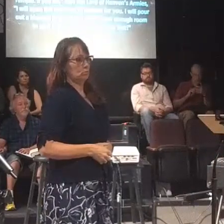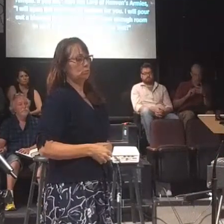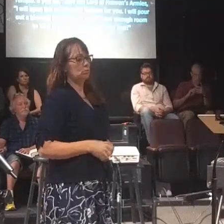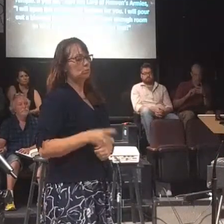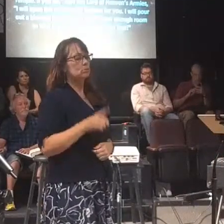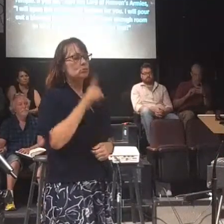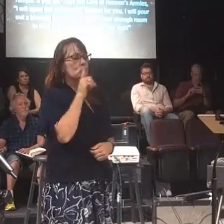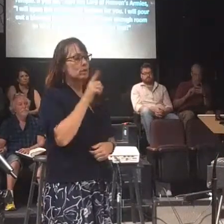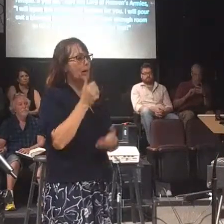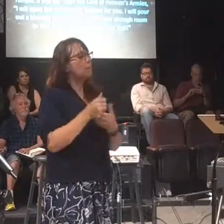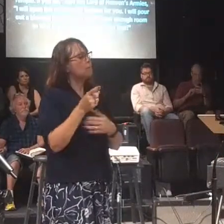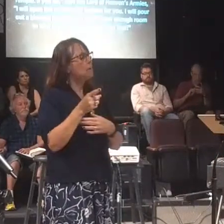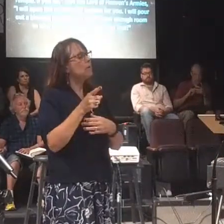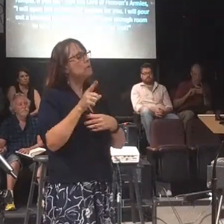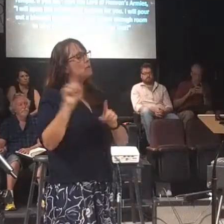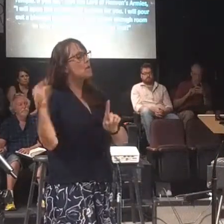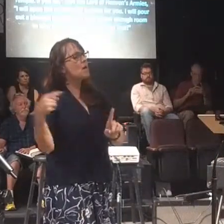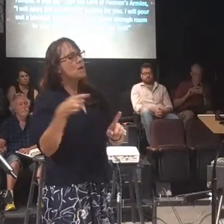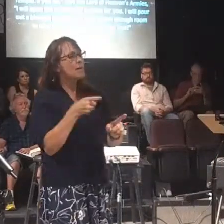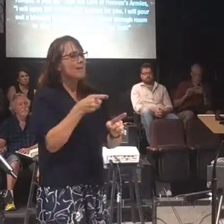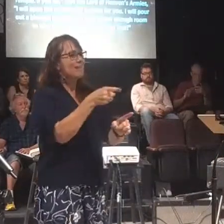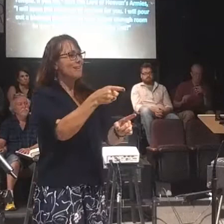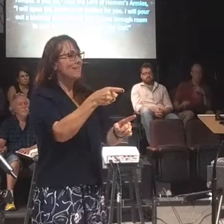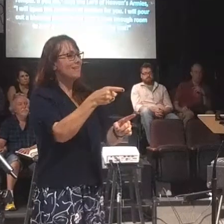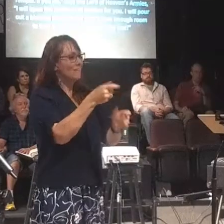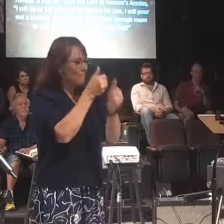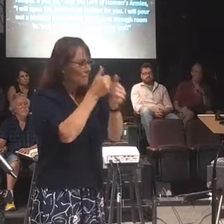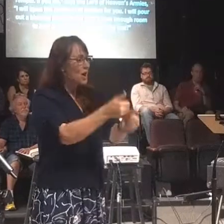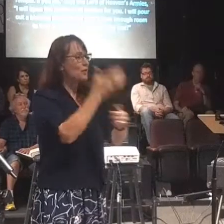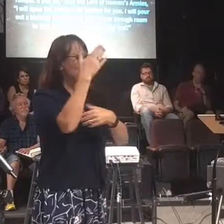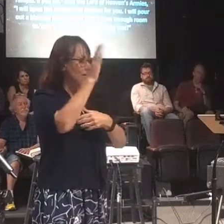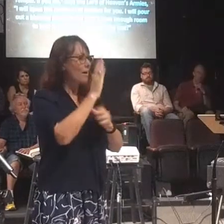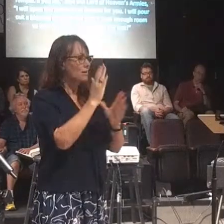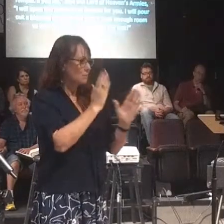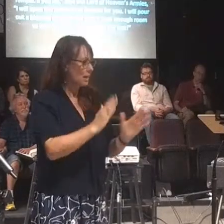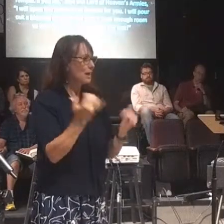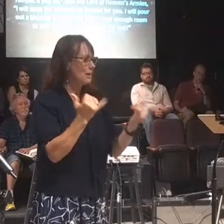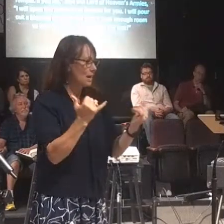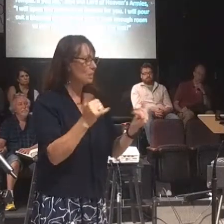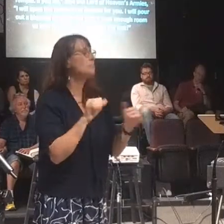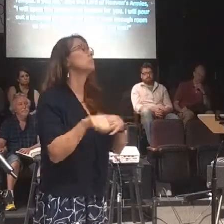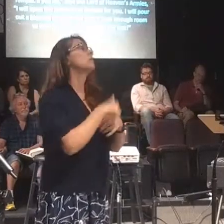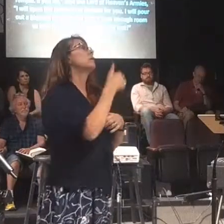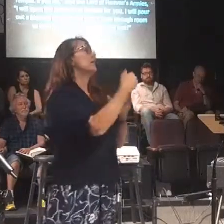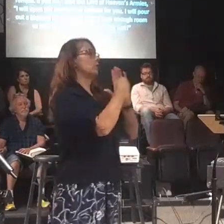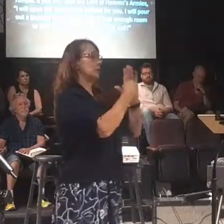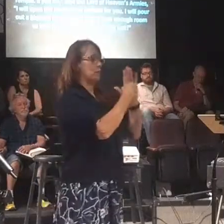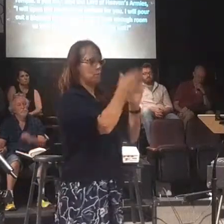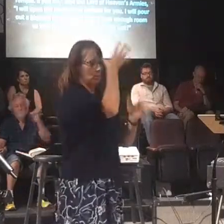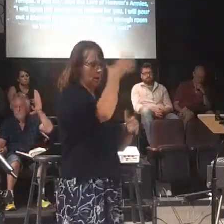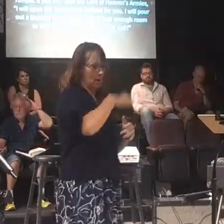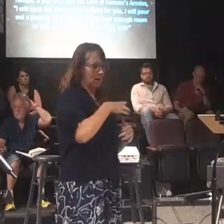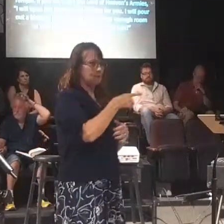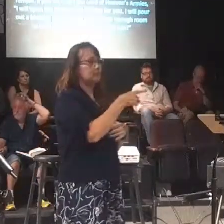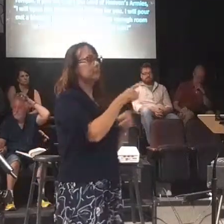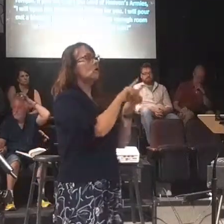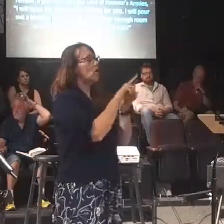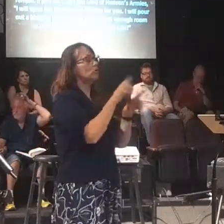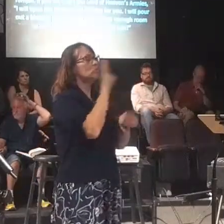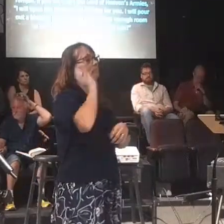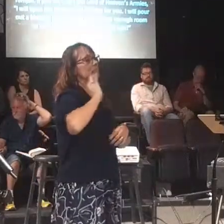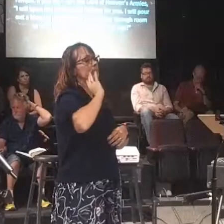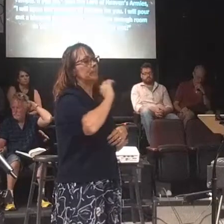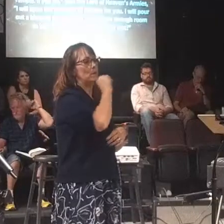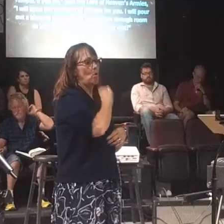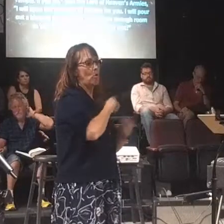and he's back on track now and thriving in his church community. There was another guy, also an old friend.